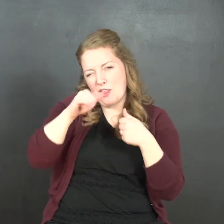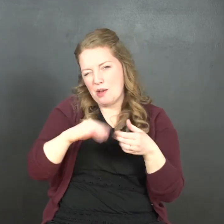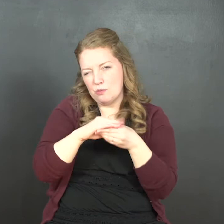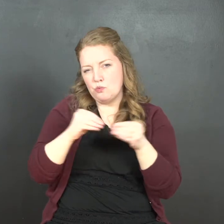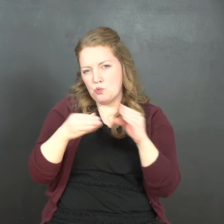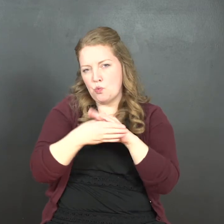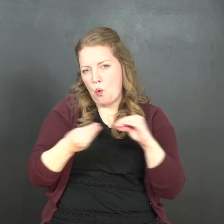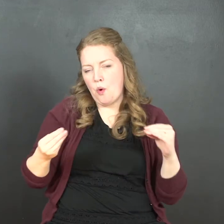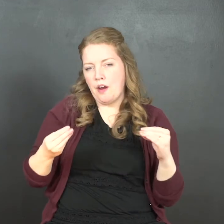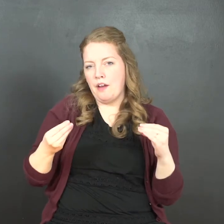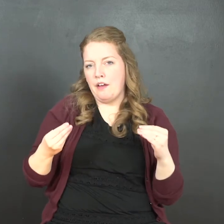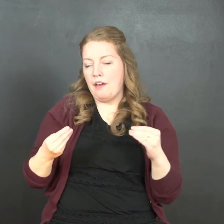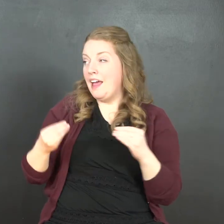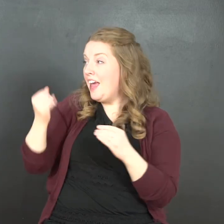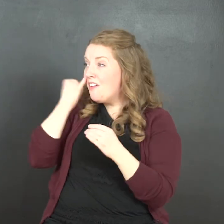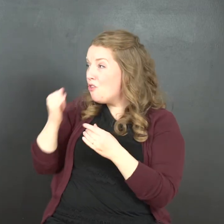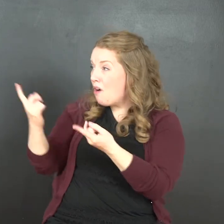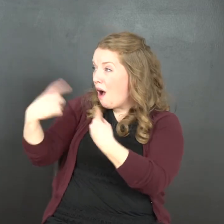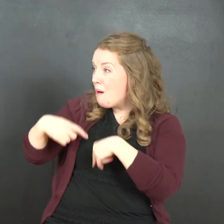25.